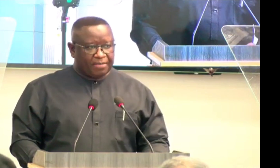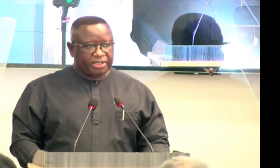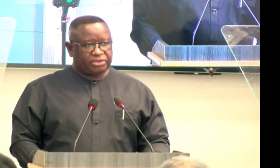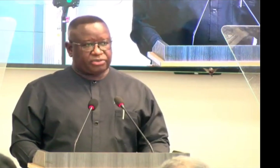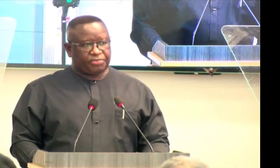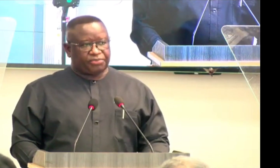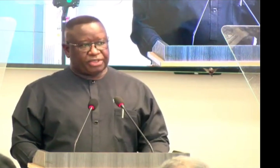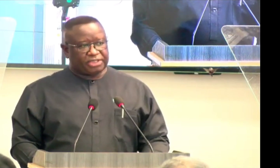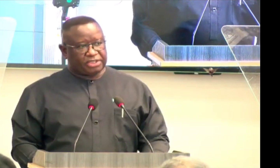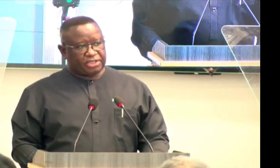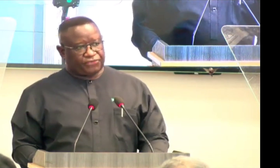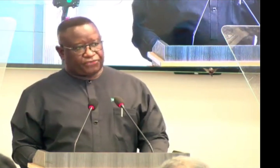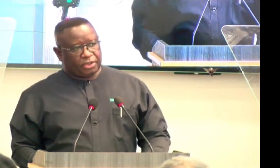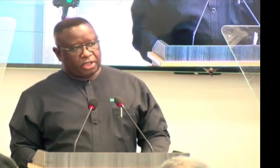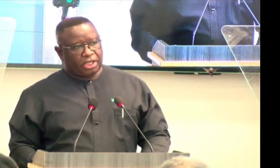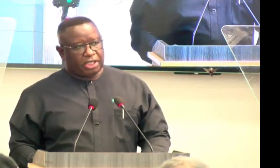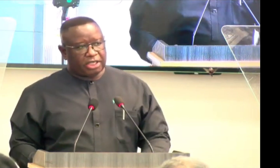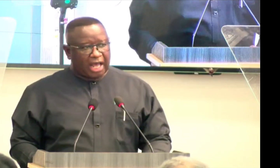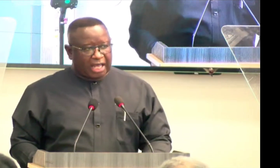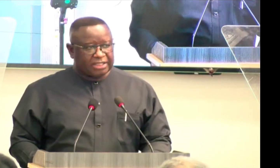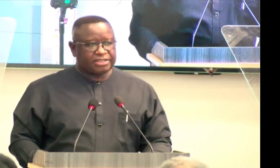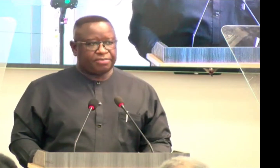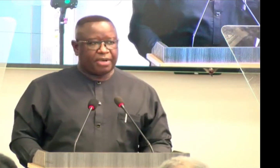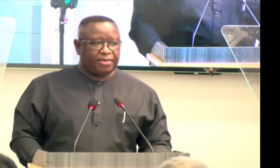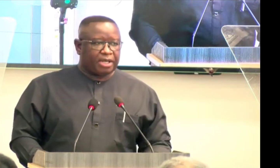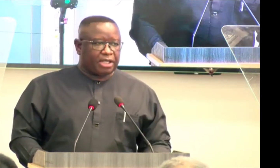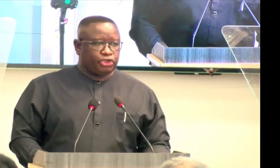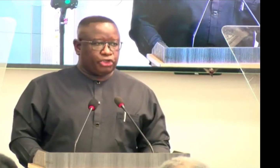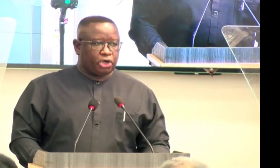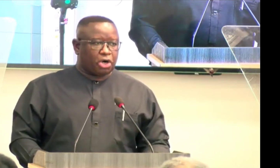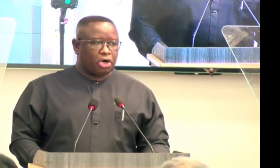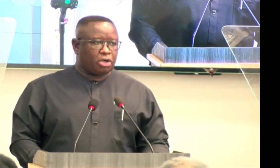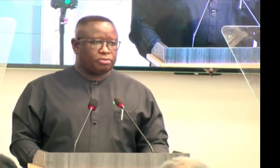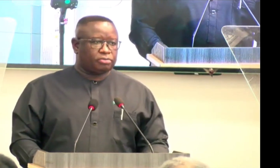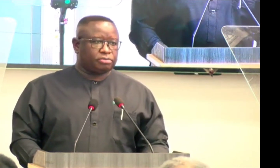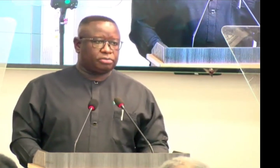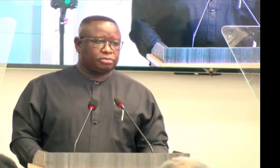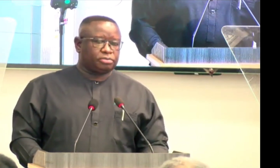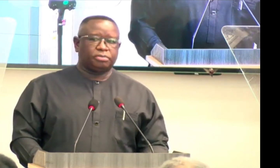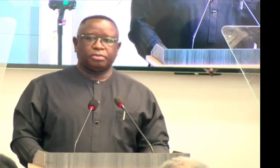C10 permanent representatives in Addis Ababa and New York,